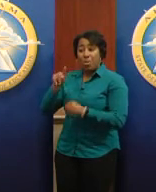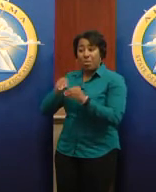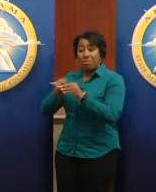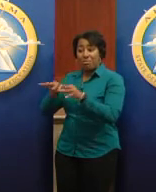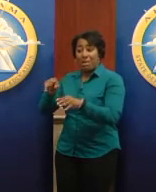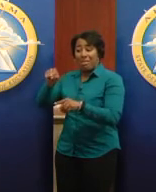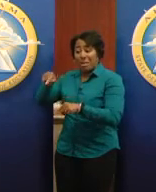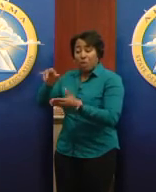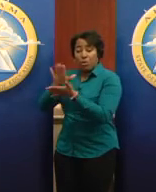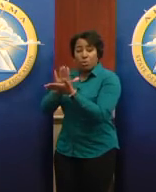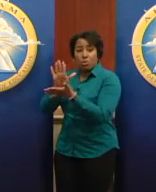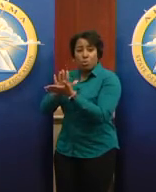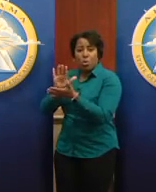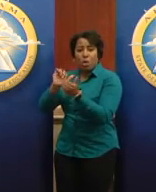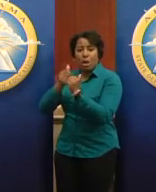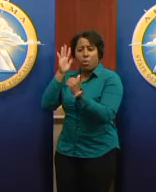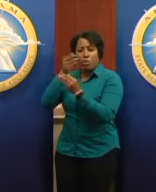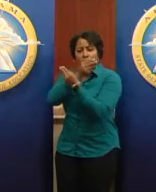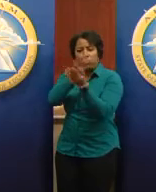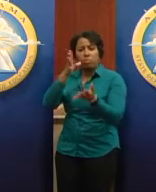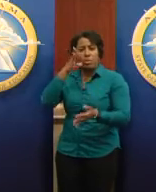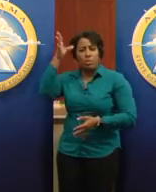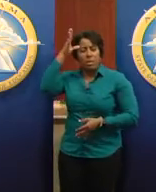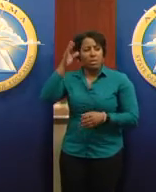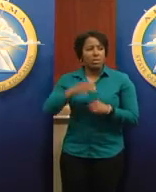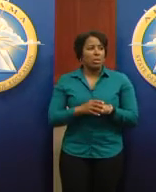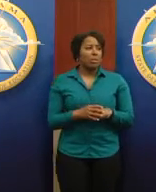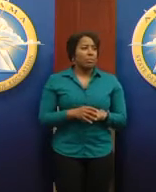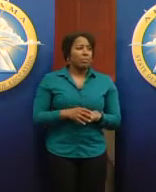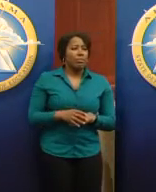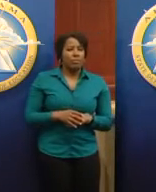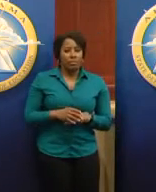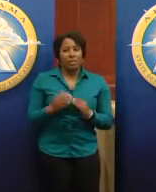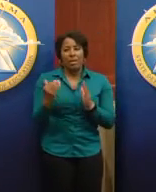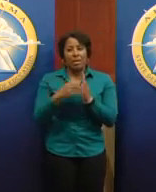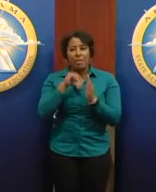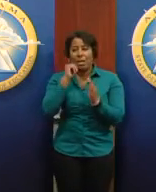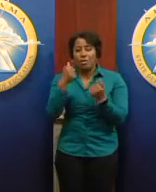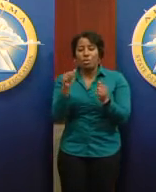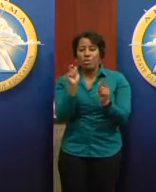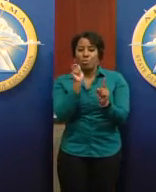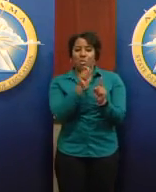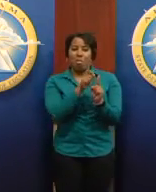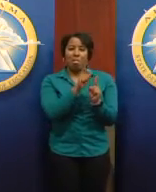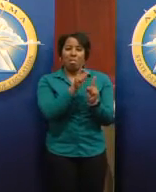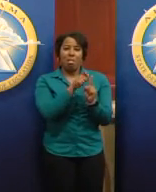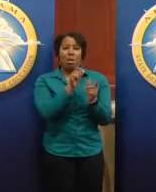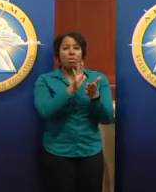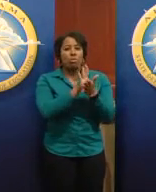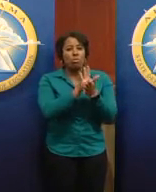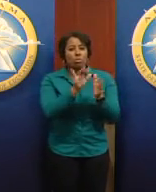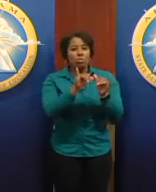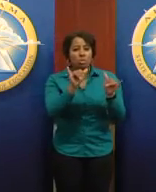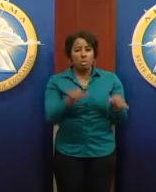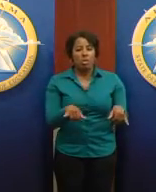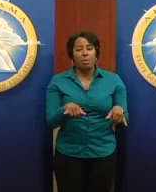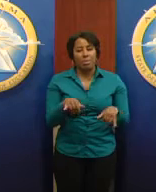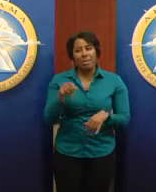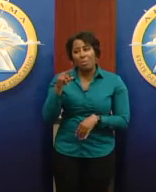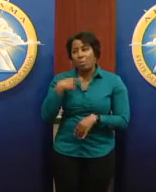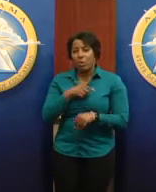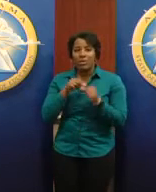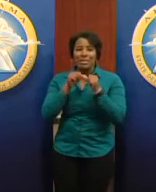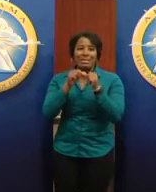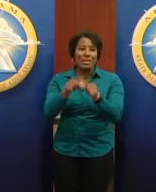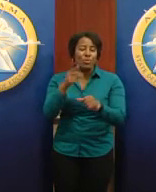Yeah, I'm certainly not trying to pick on the school system in terms of predicting there are going to be outbreaks. I think we're continuing to see